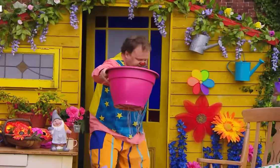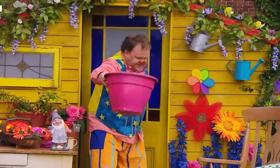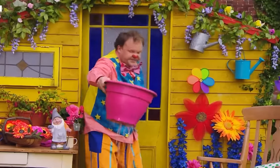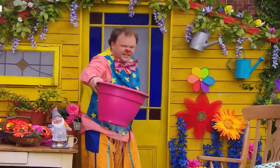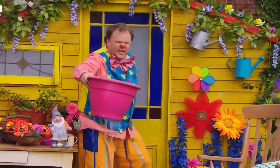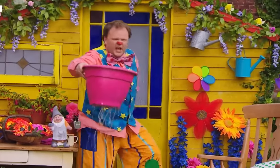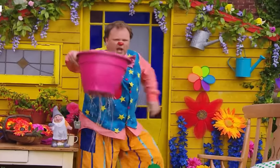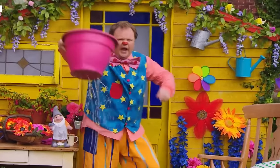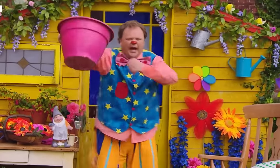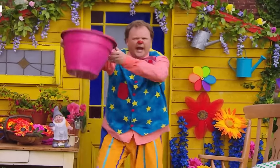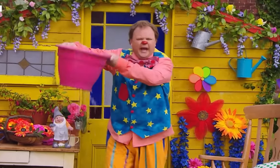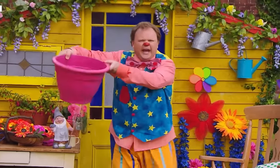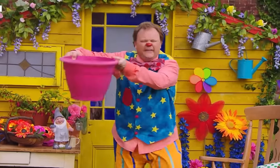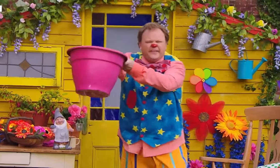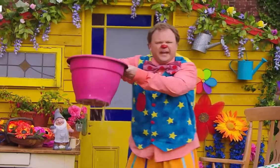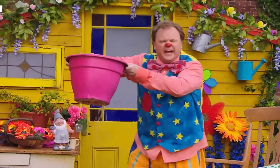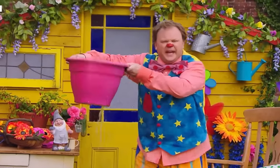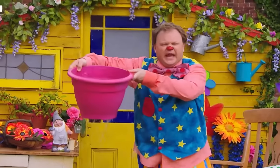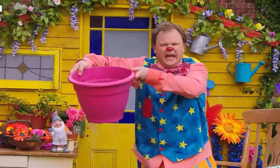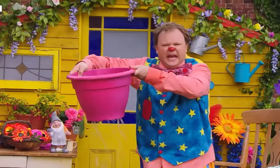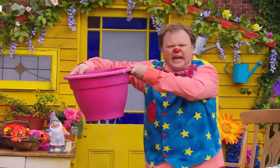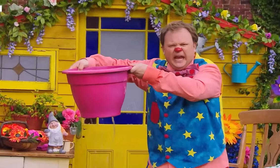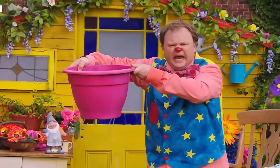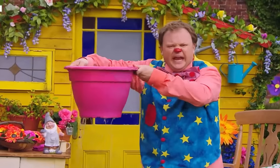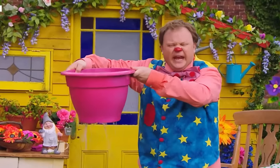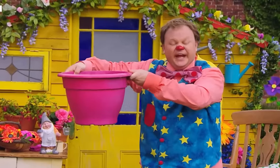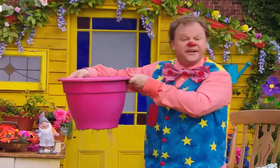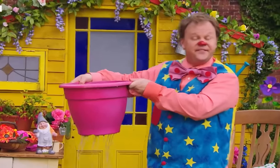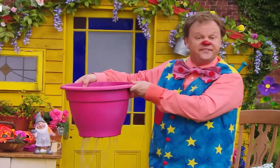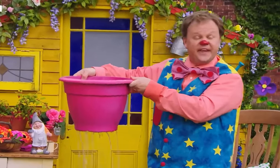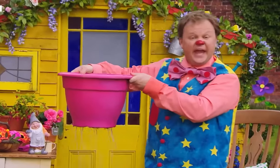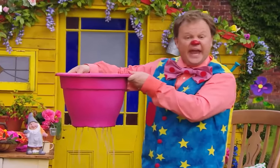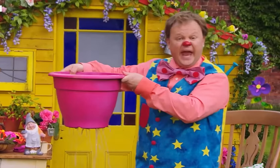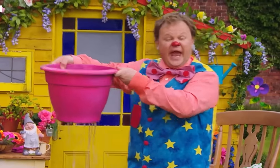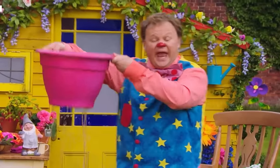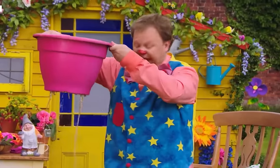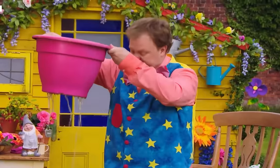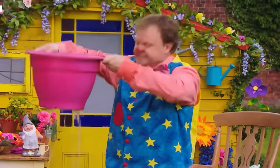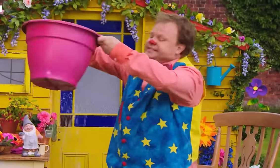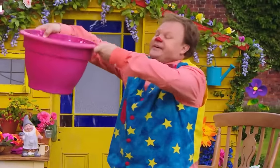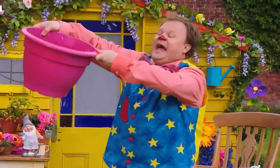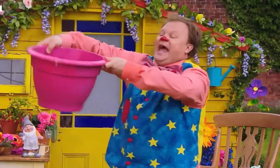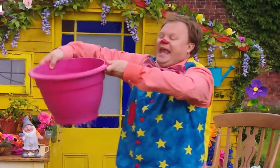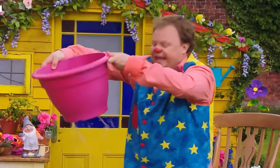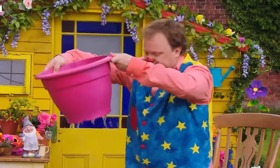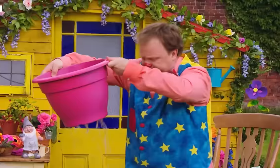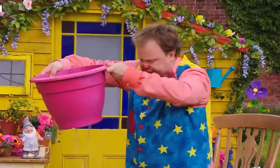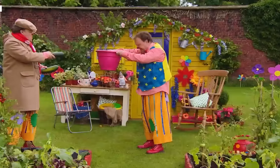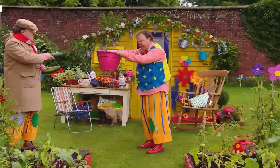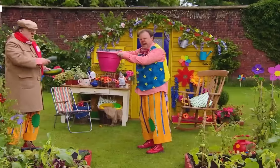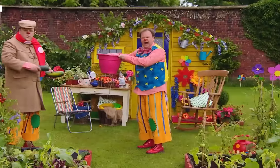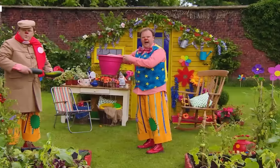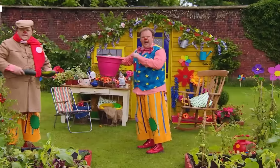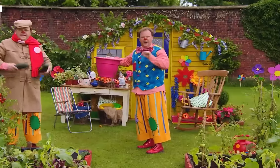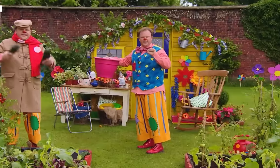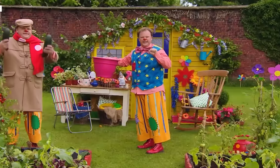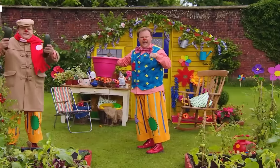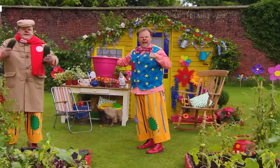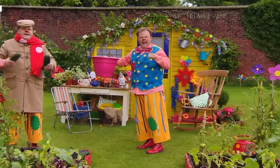Oh dear, Mr. Tumble. The plant pot has holes in the bottom too. Oh